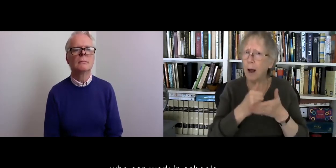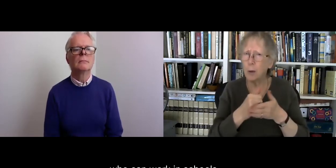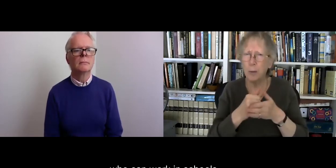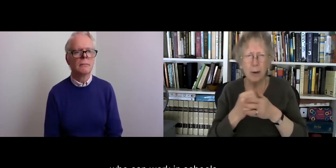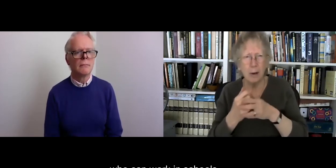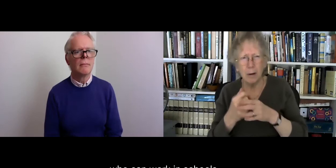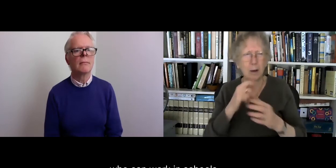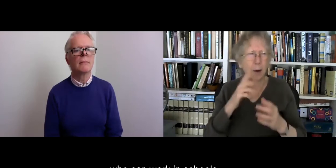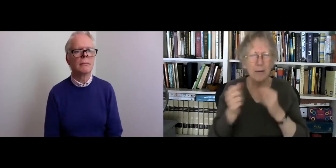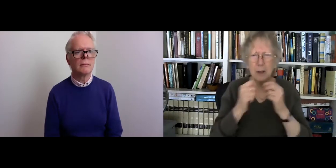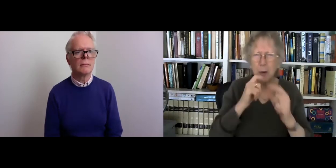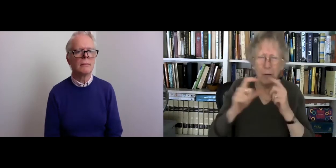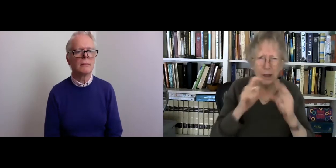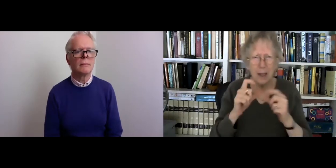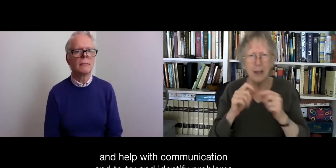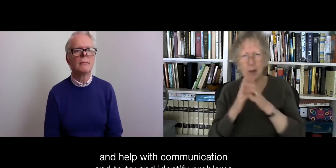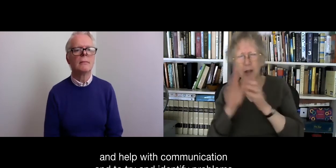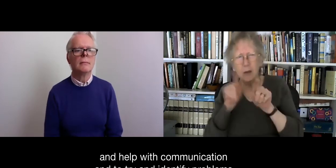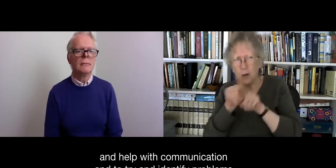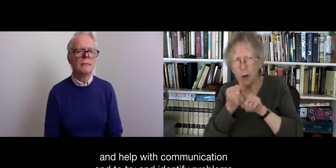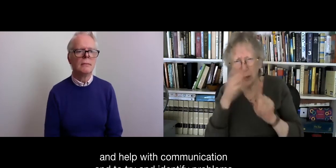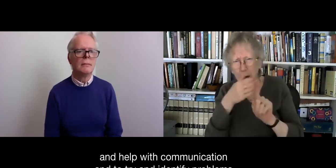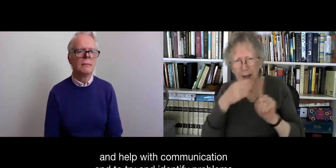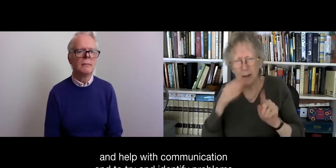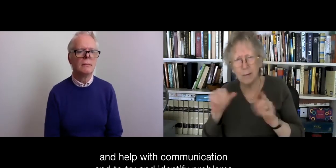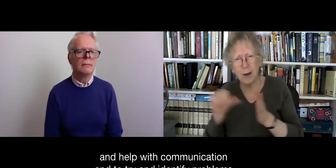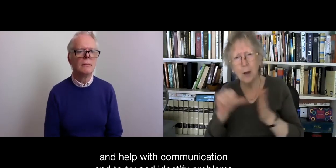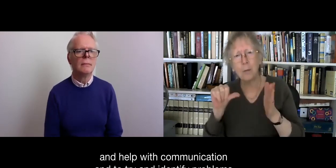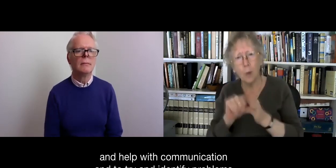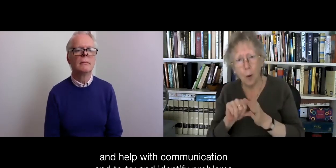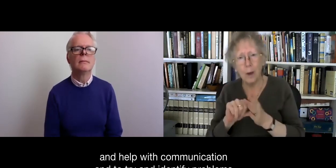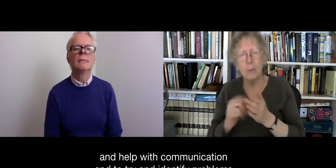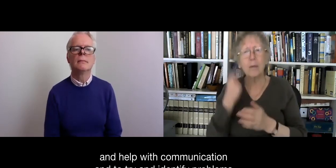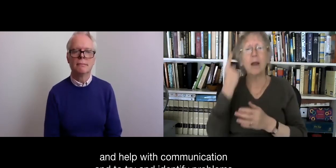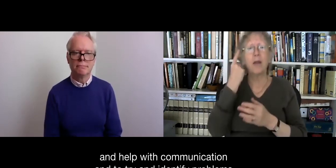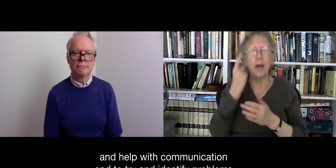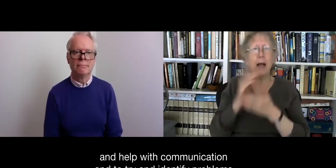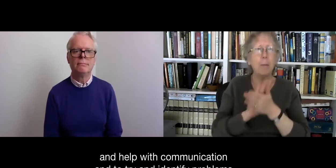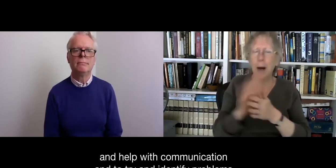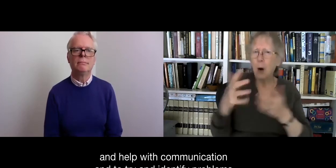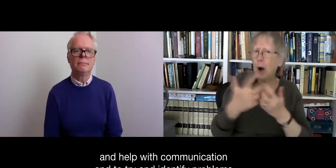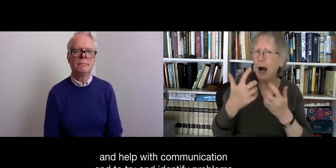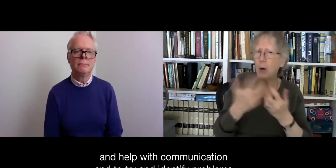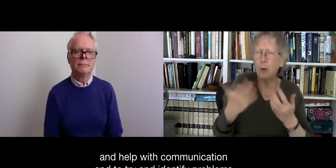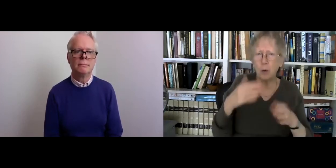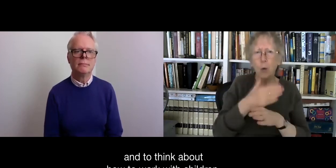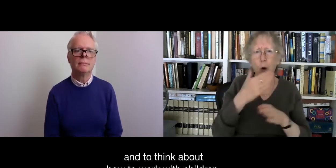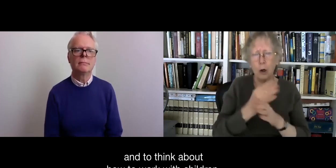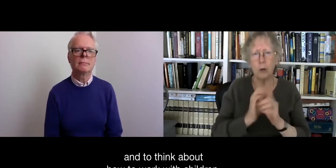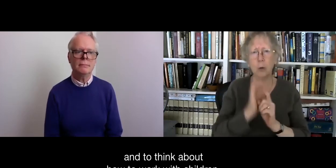in schools and help with communication, and to try and identify problems and to think about